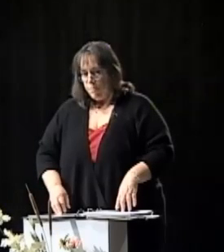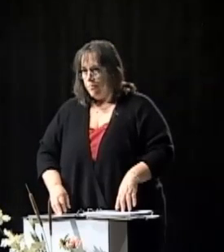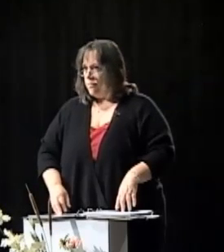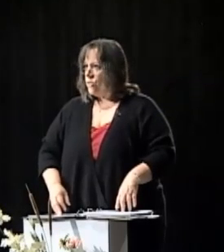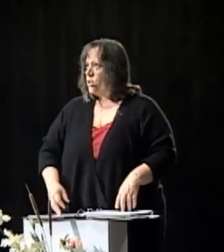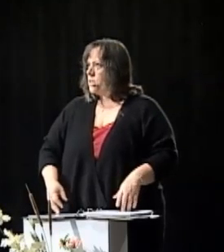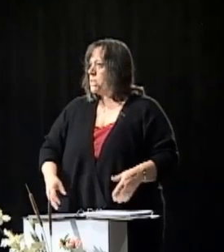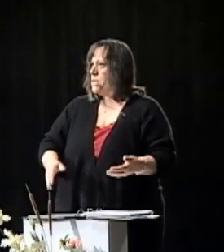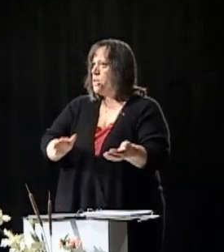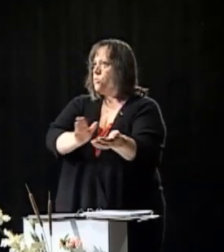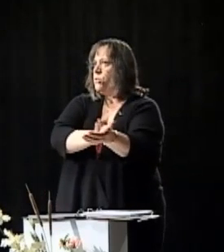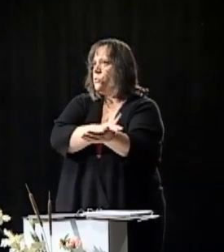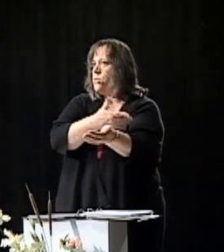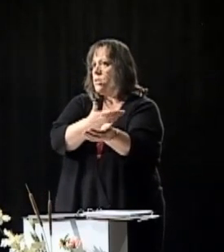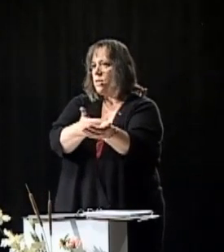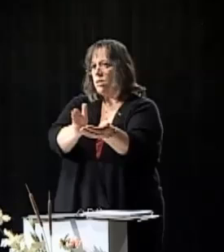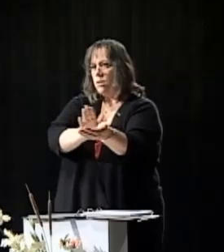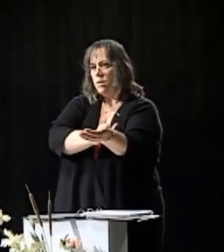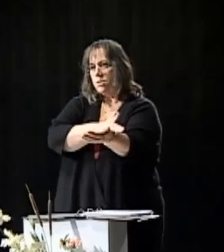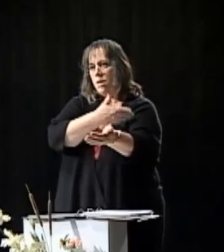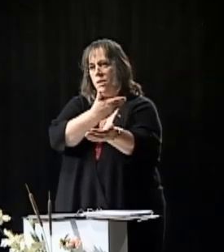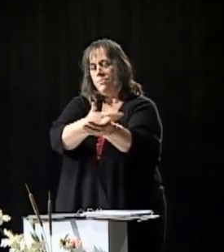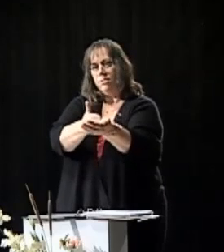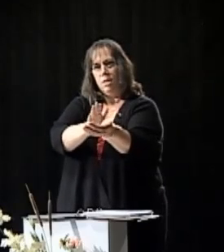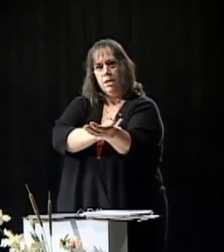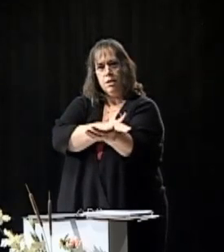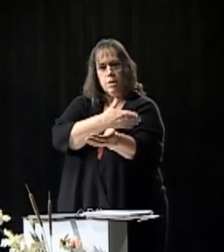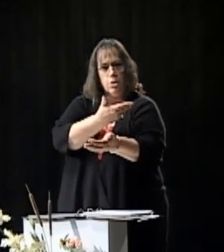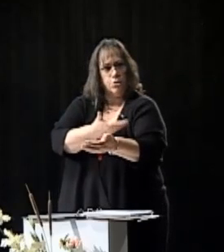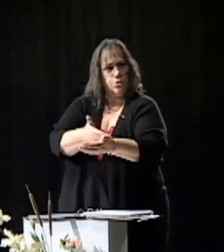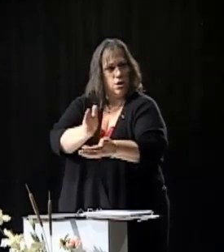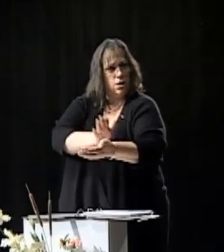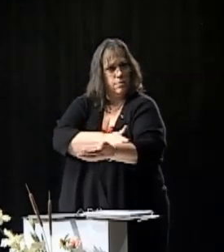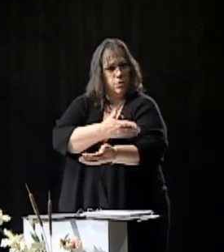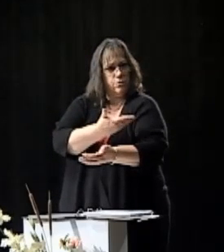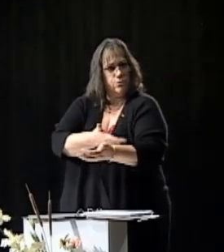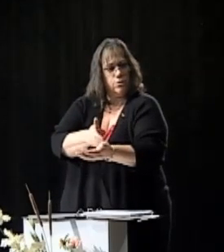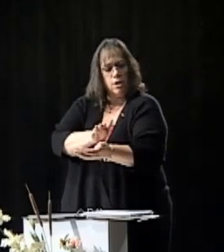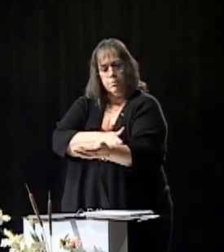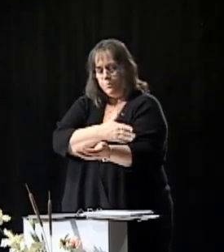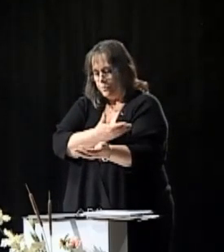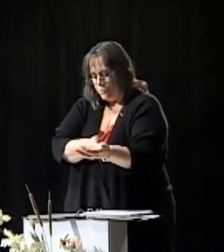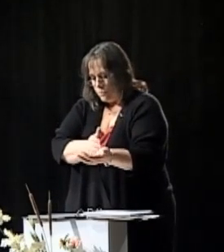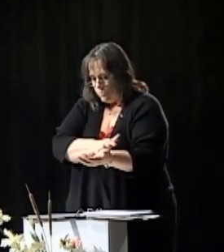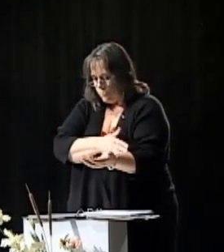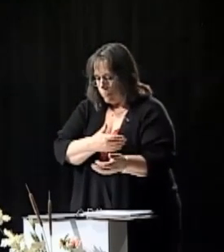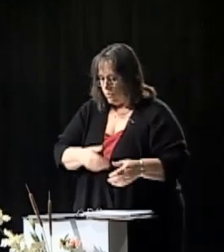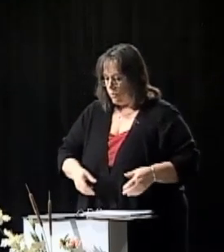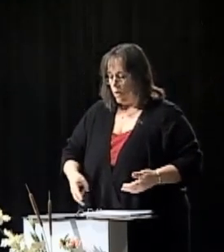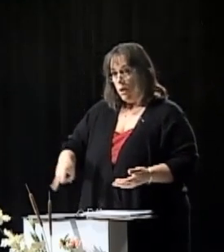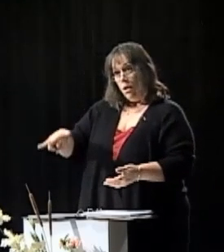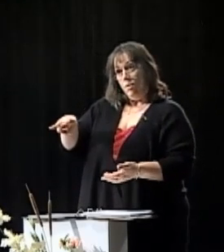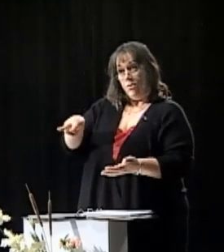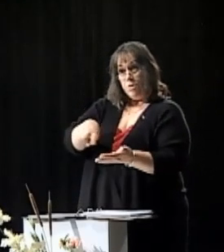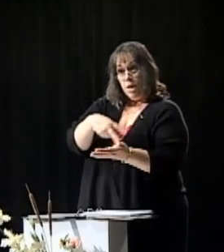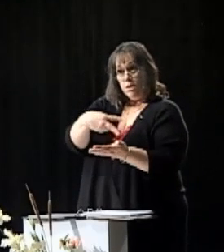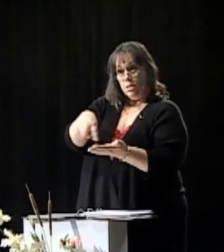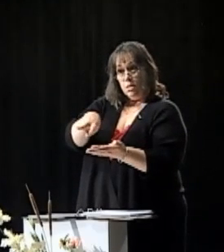If you're going to sing or music, it's kind of lightly on your arm, on your forearm. If you're dancing to the